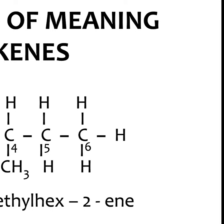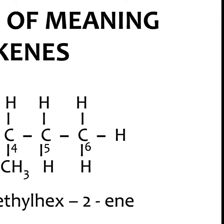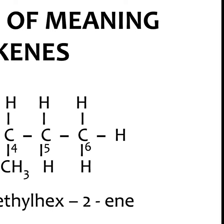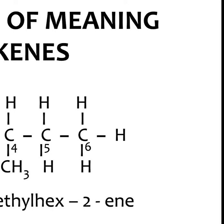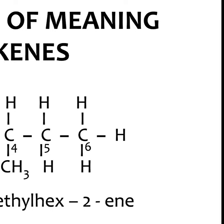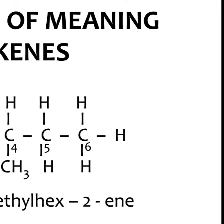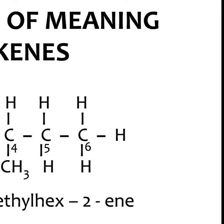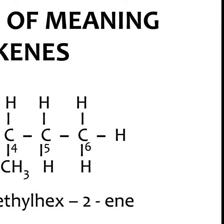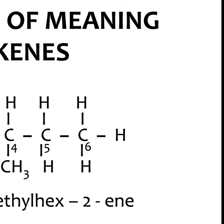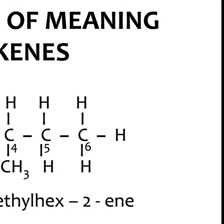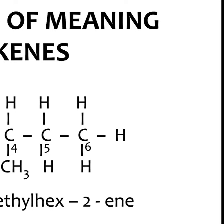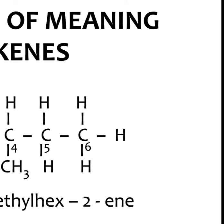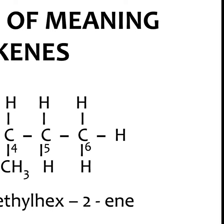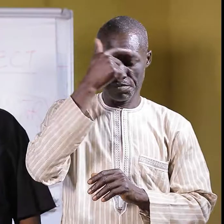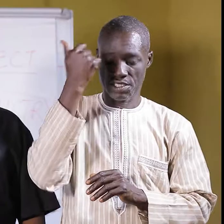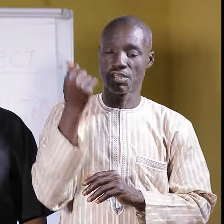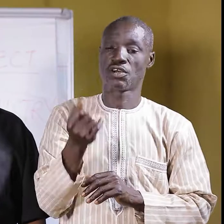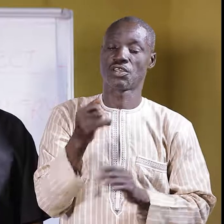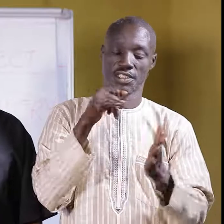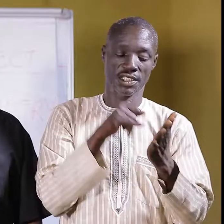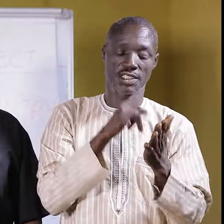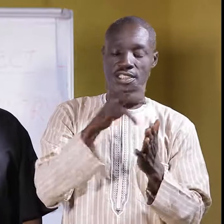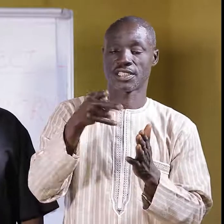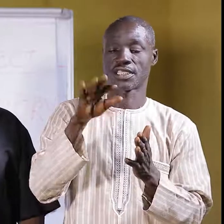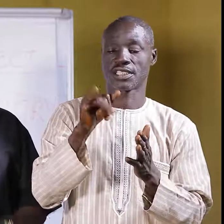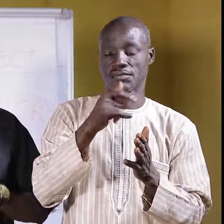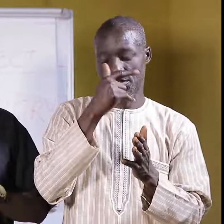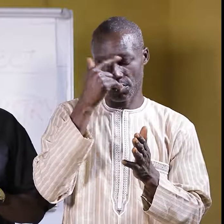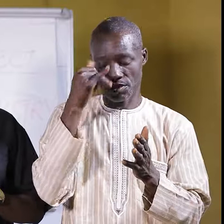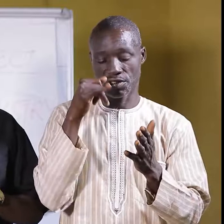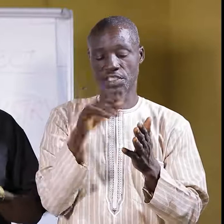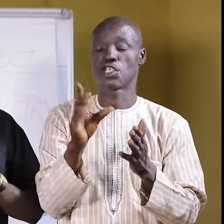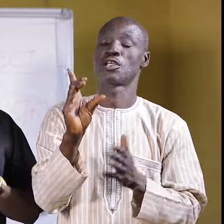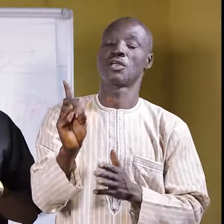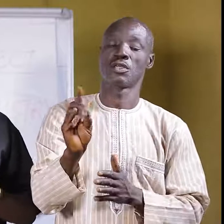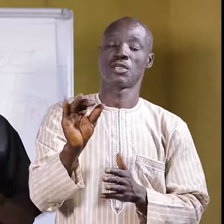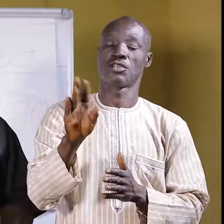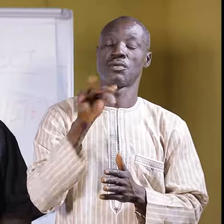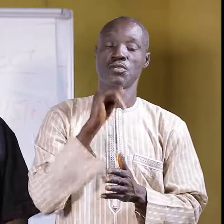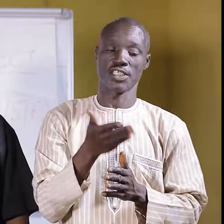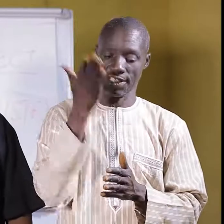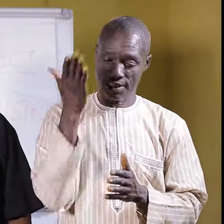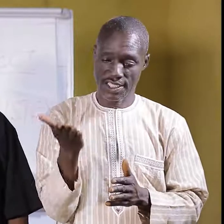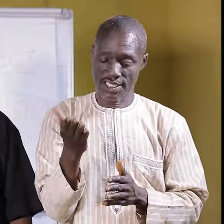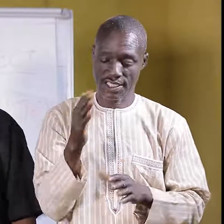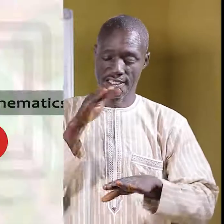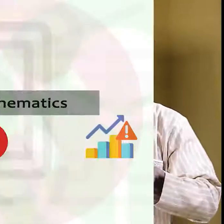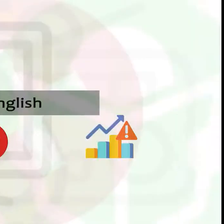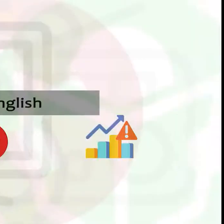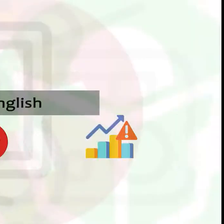hex 2-in. Why are we saying hex 2-in? It is hex 2-in because the double bond is located at carbon